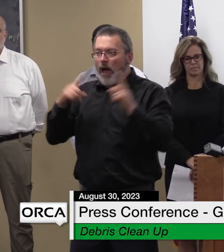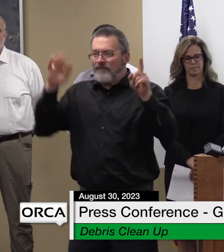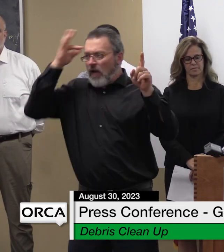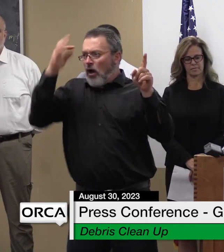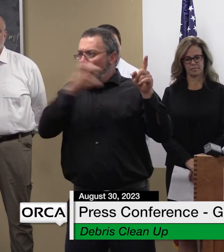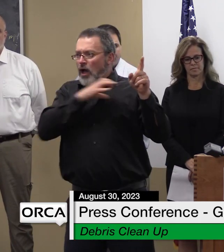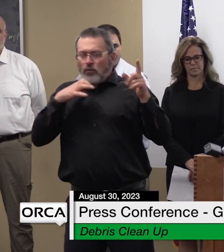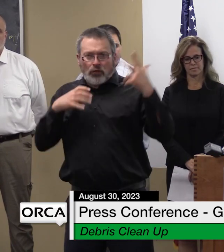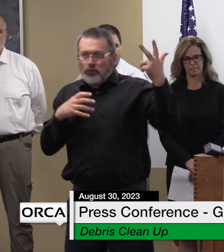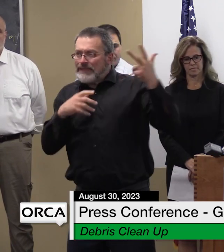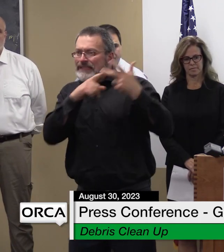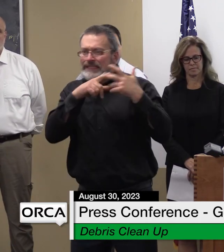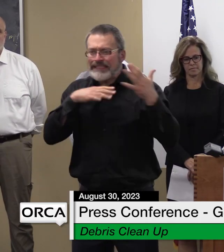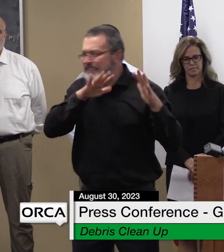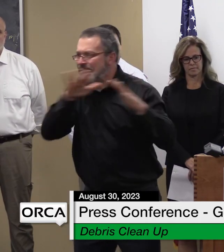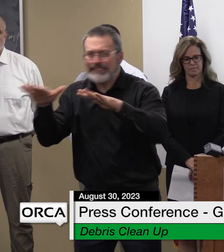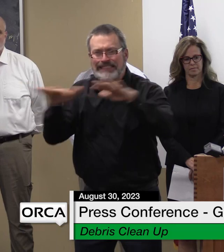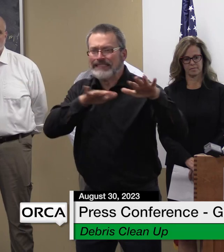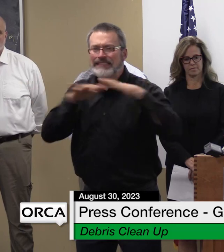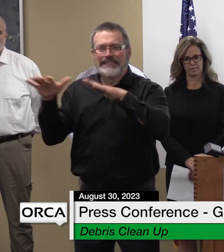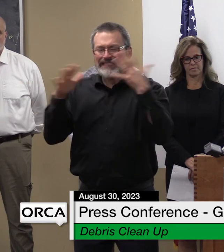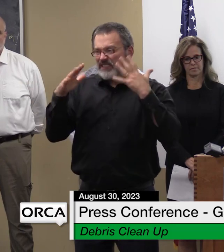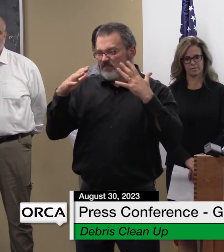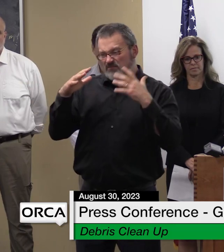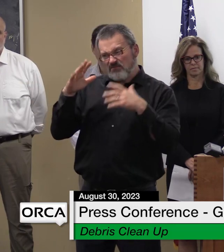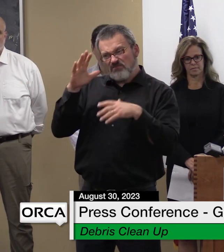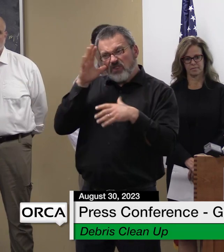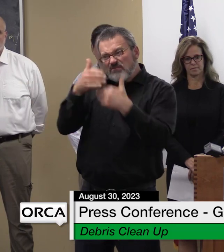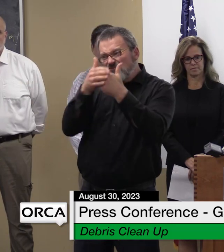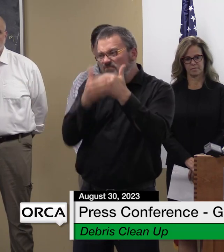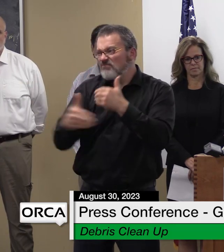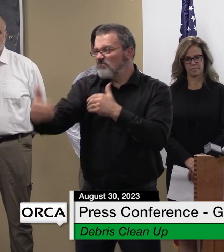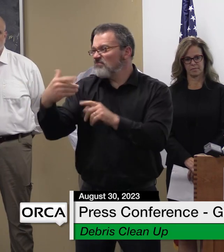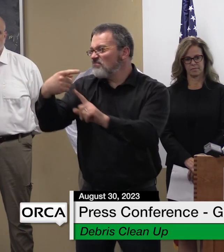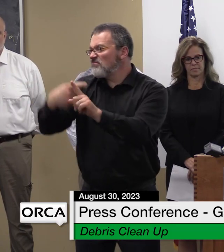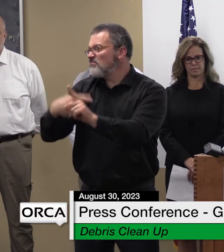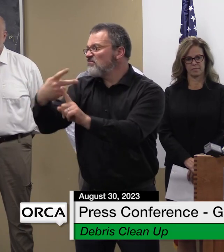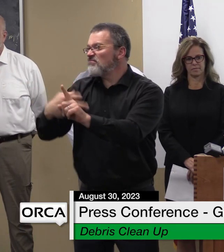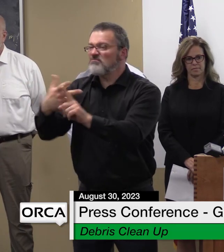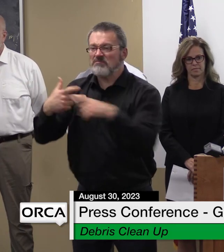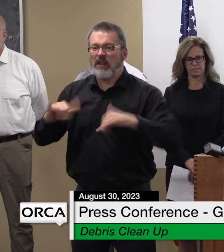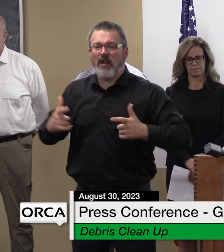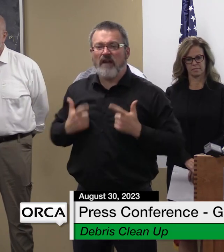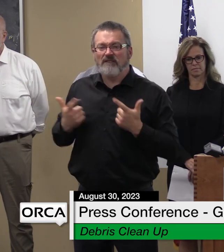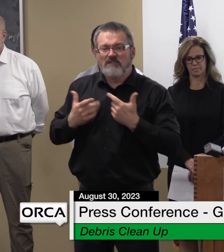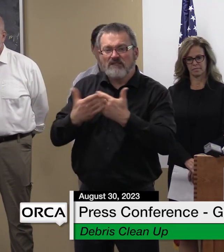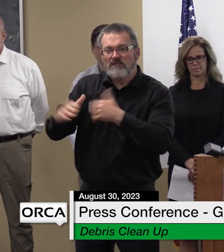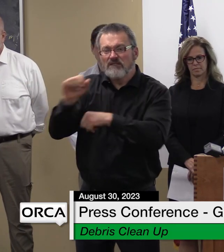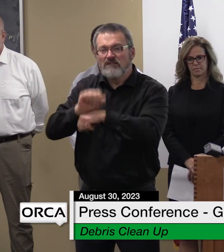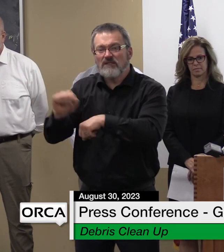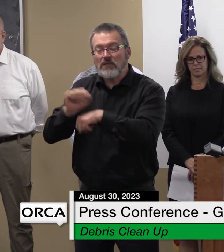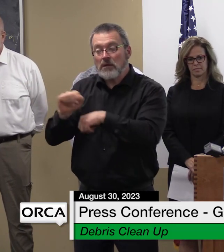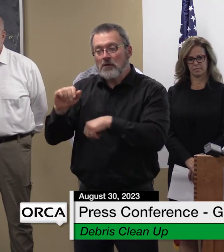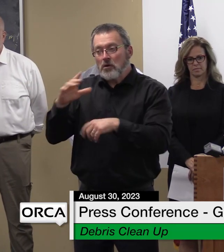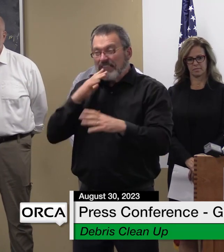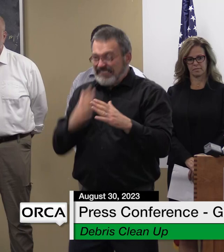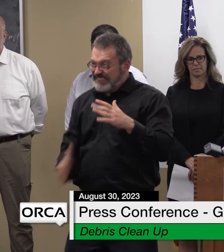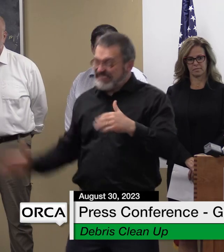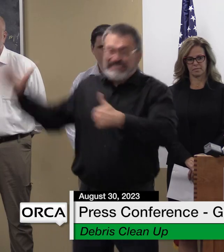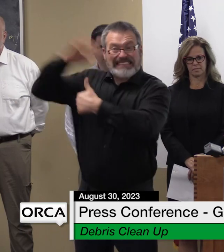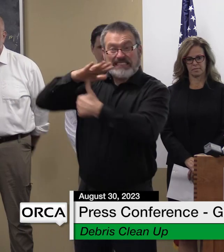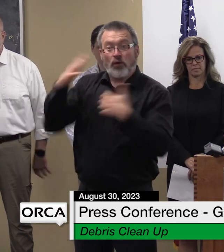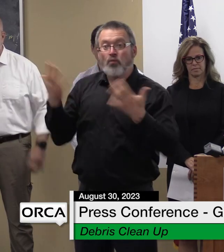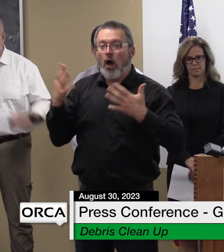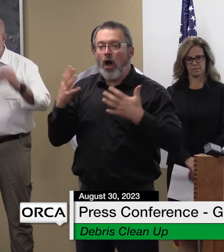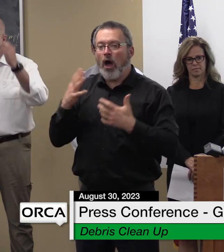for many, many months ahead. Debris cleanup continues to be a high priority for the SEOC,